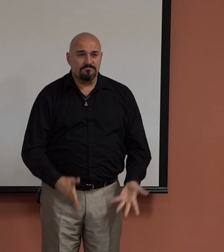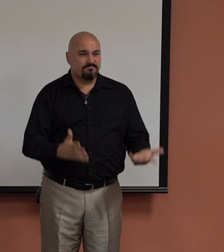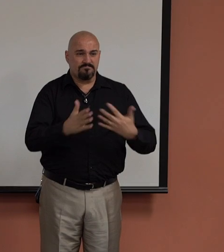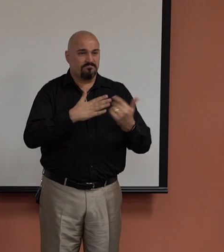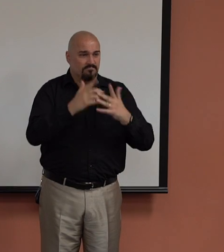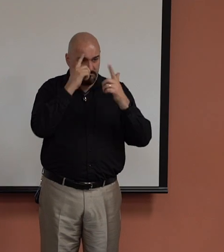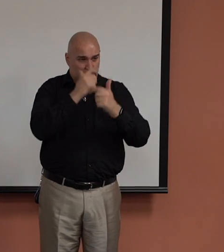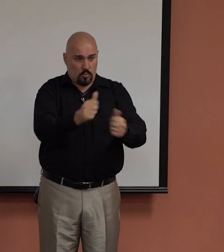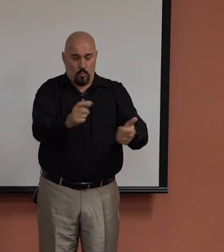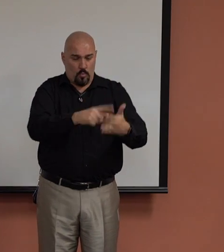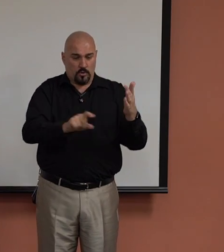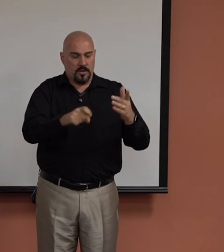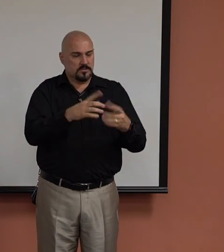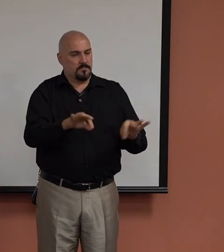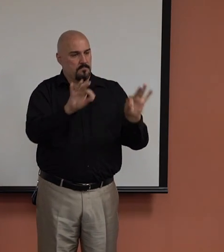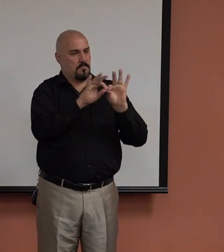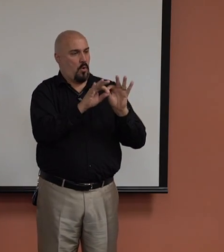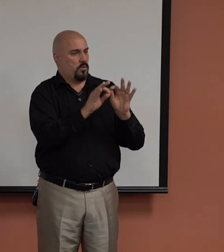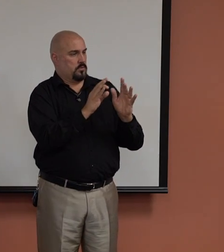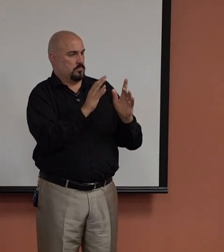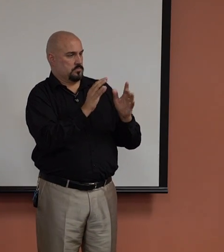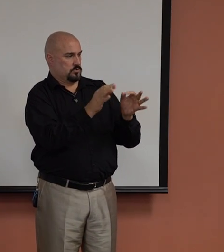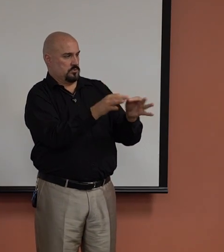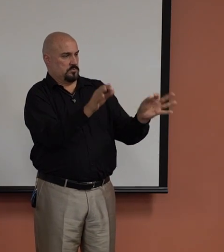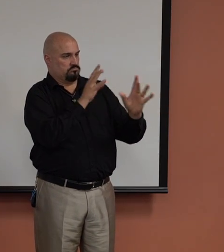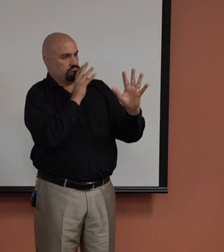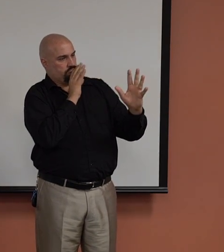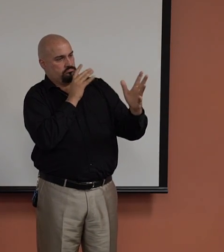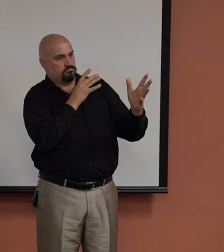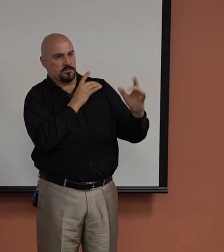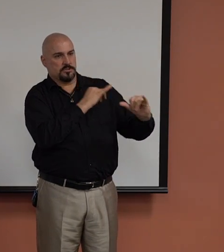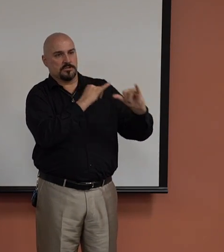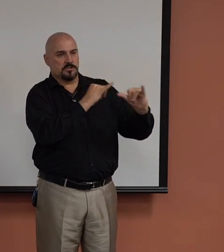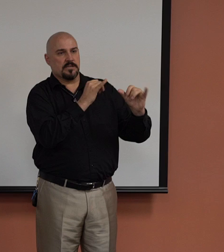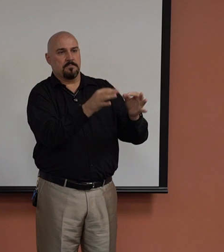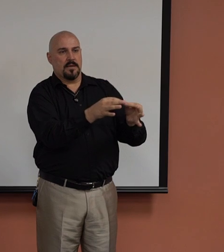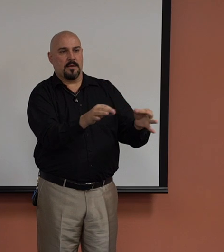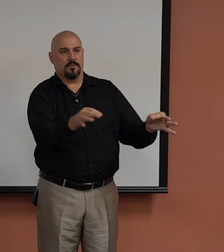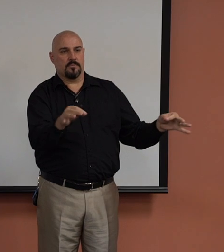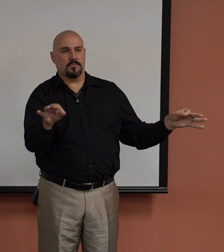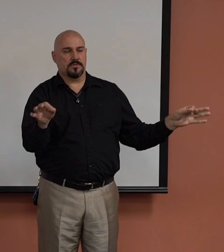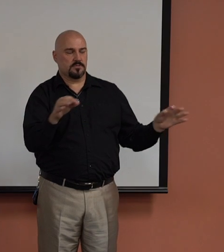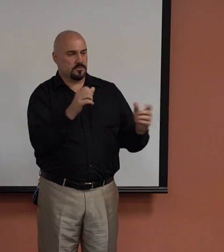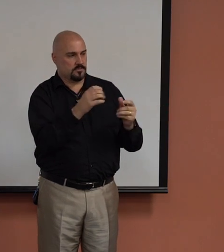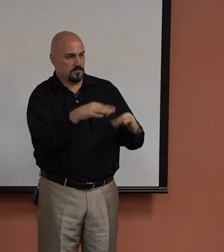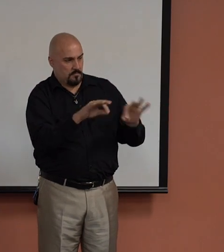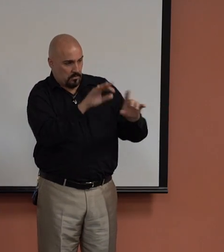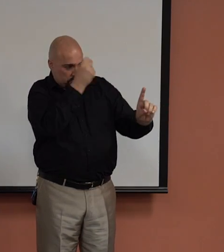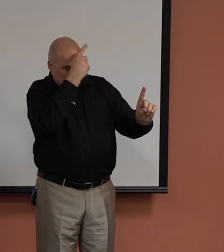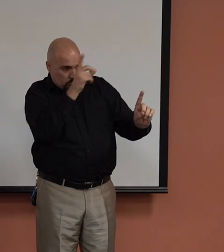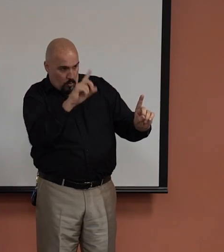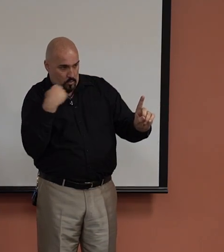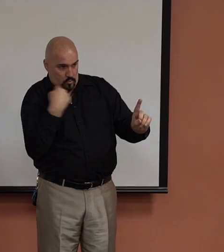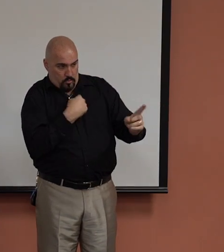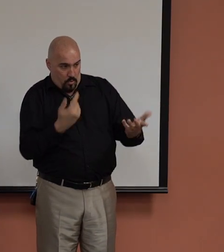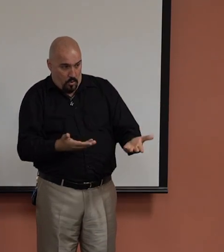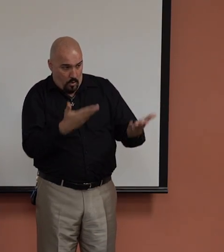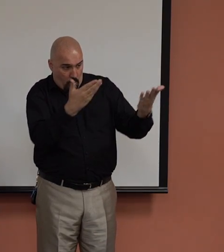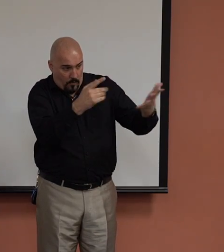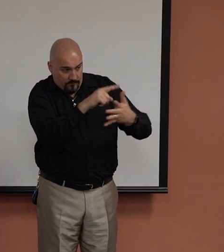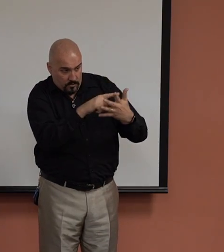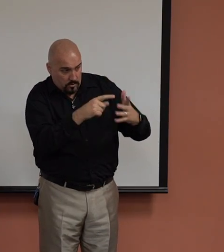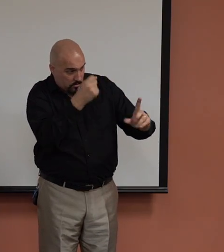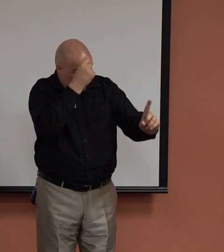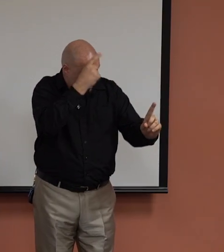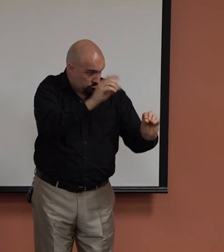speaking the same language, so that they're fully understanding as much as possible what we're offering, that